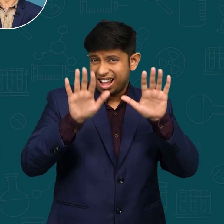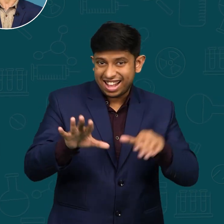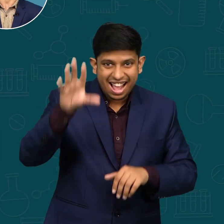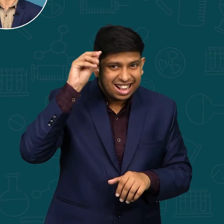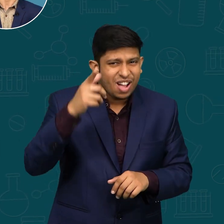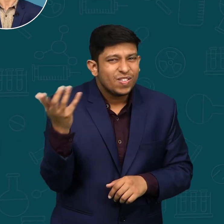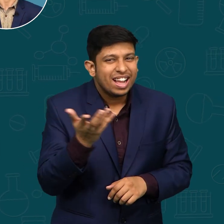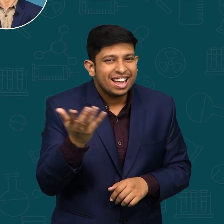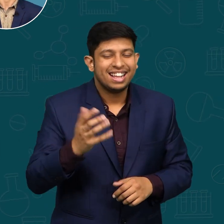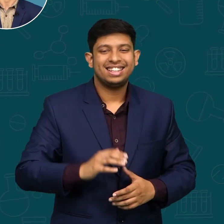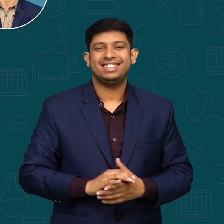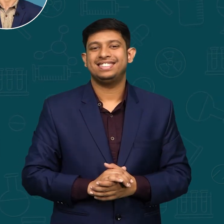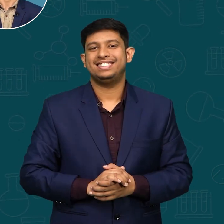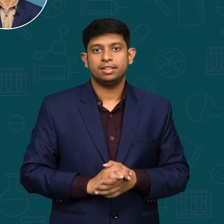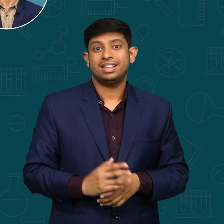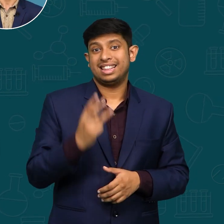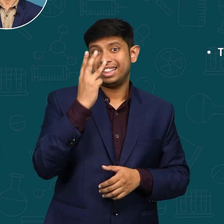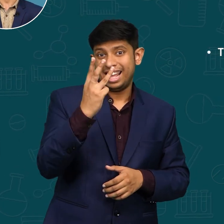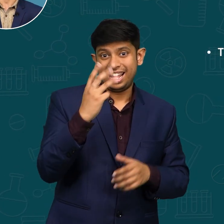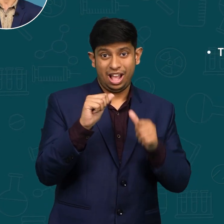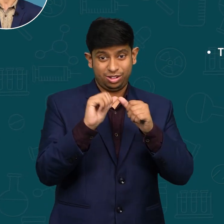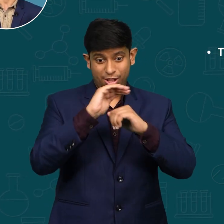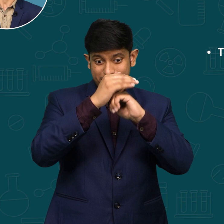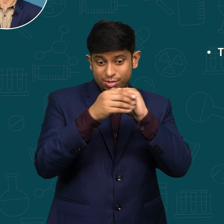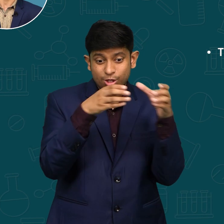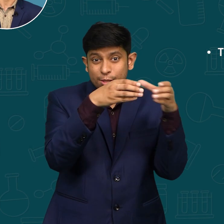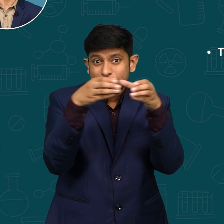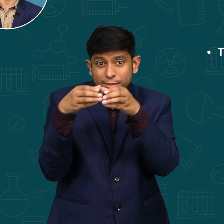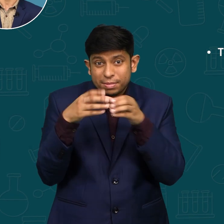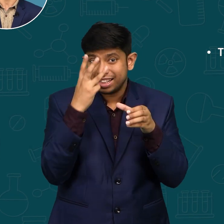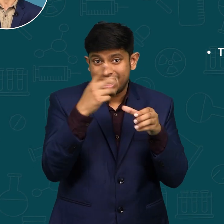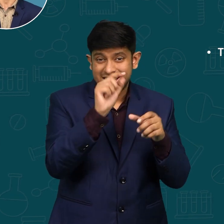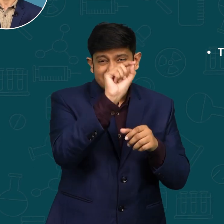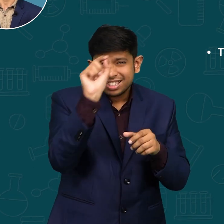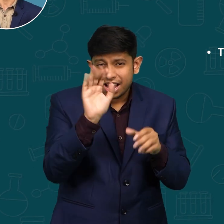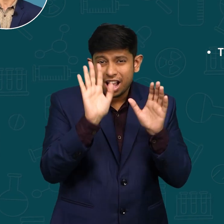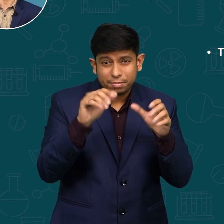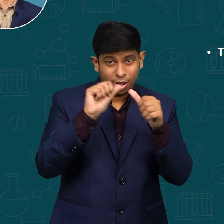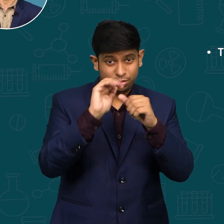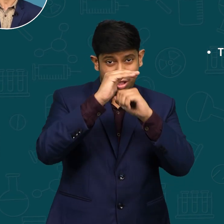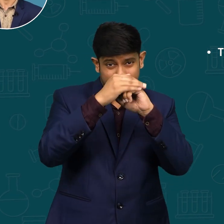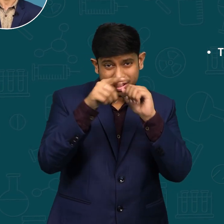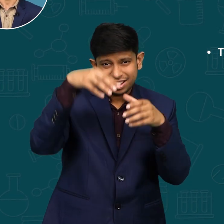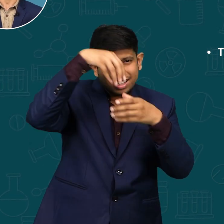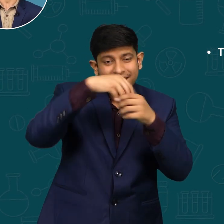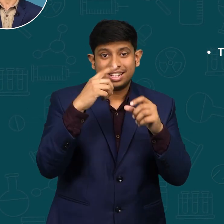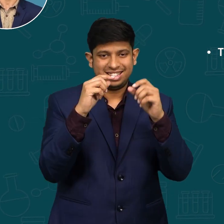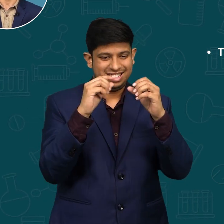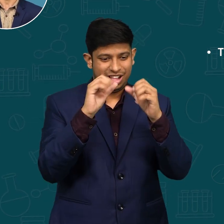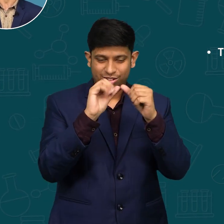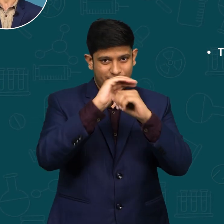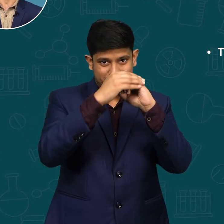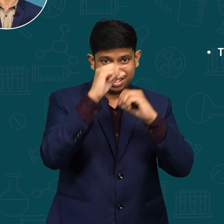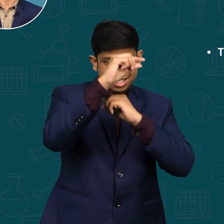What you have learned? The 3 subatomic particles of an atom are electron,